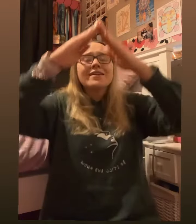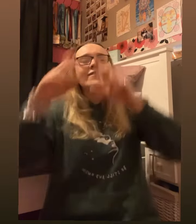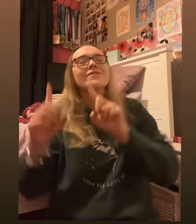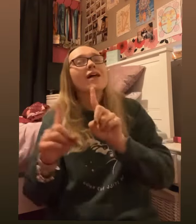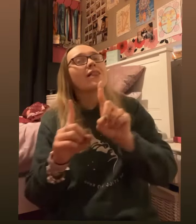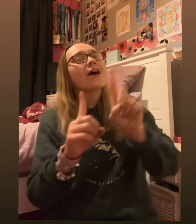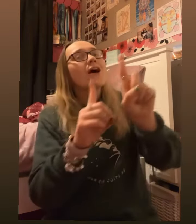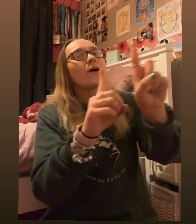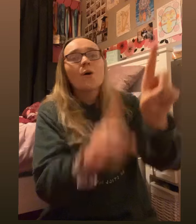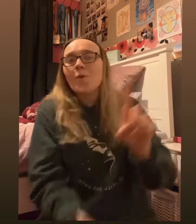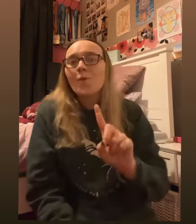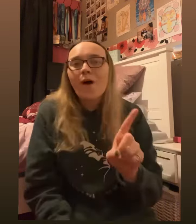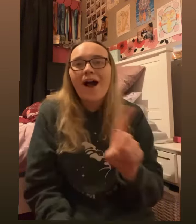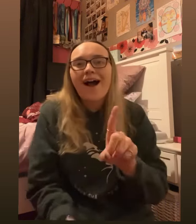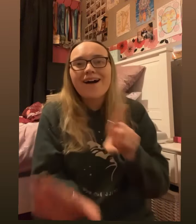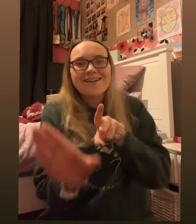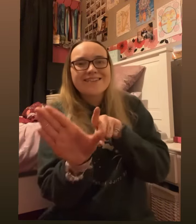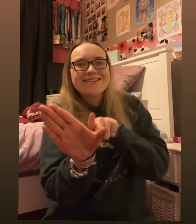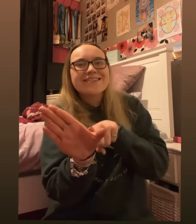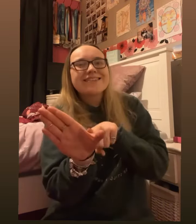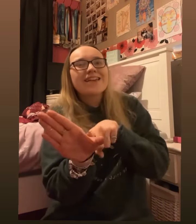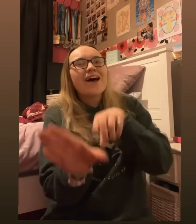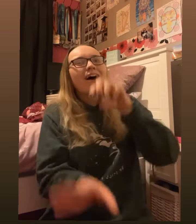Following yonder star